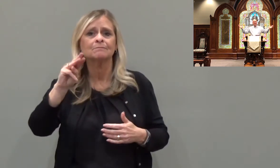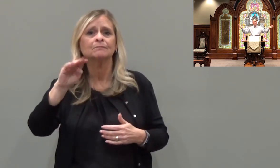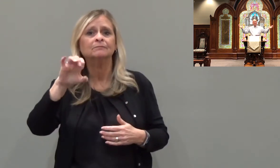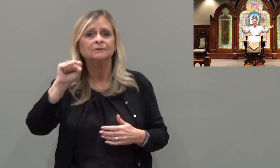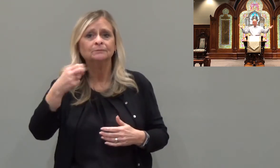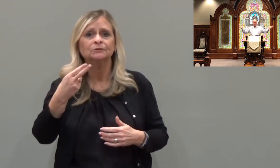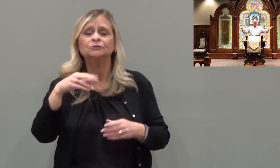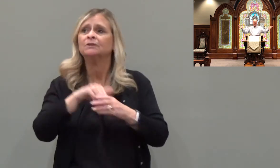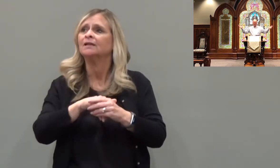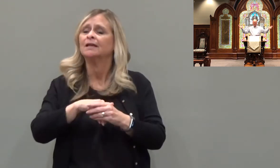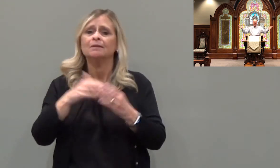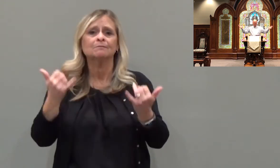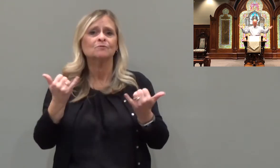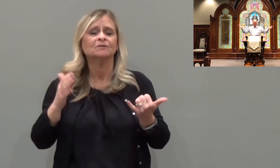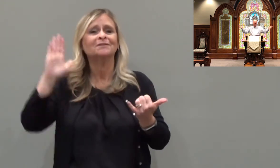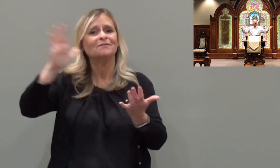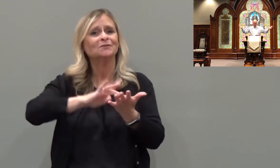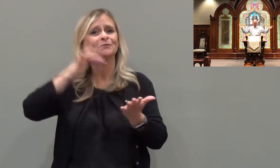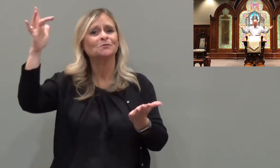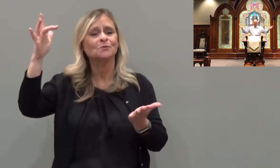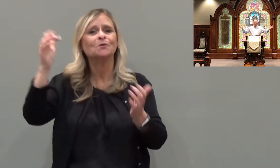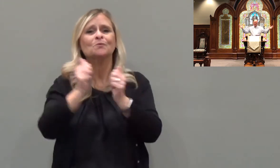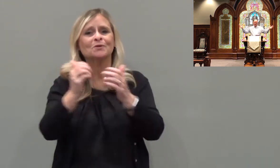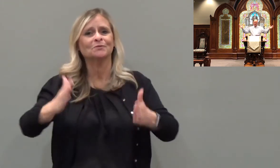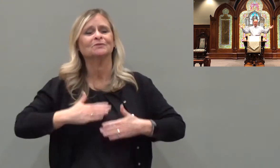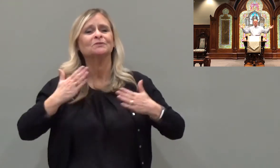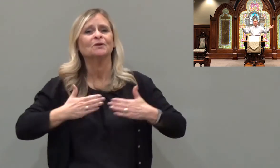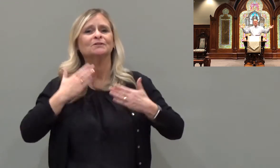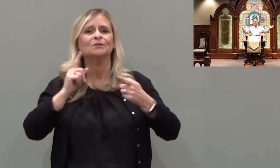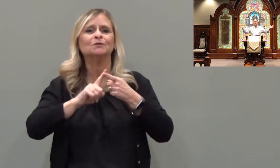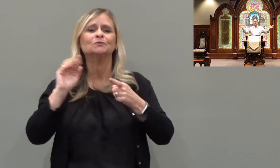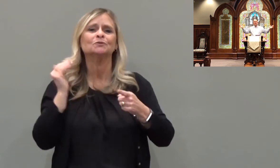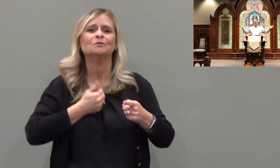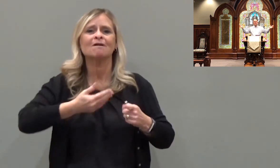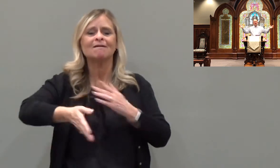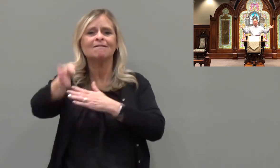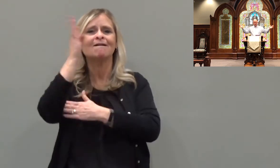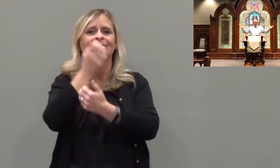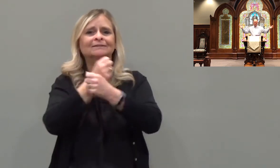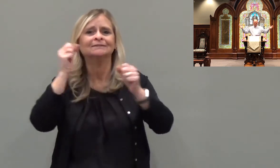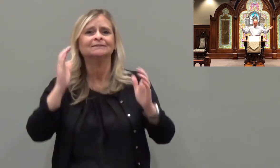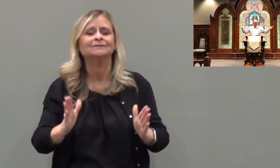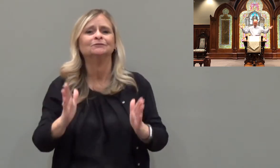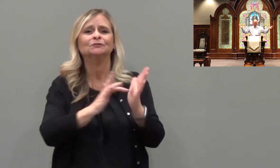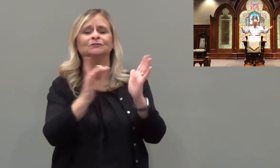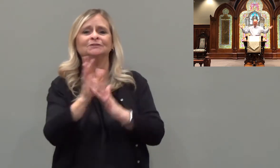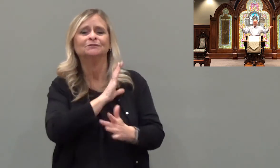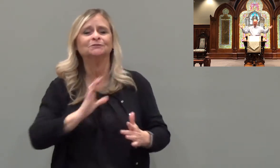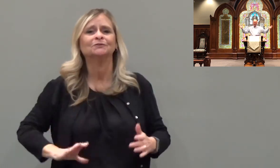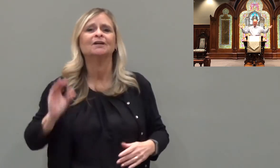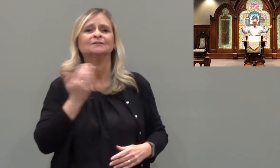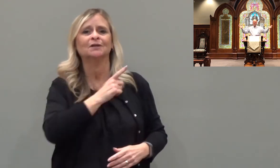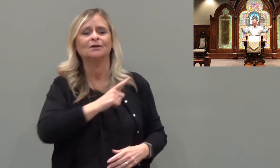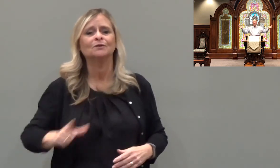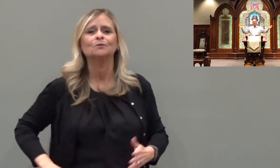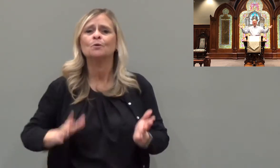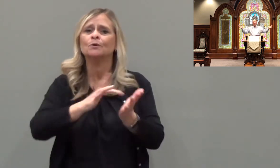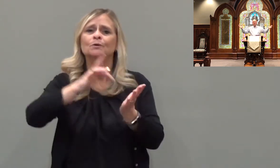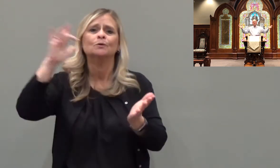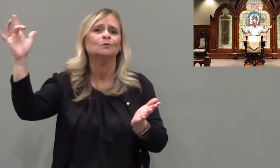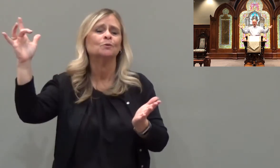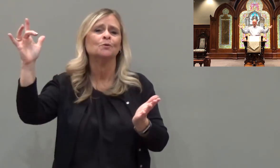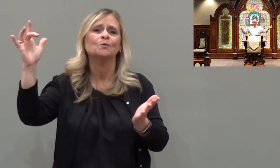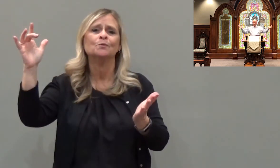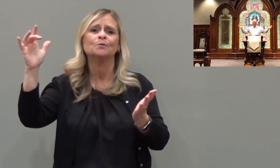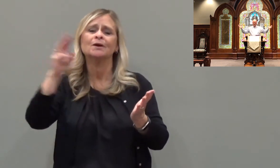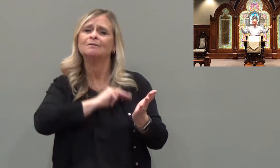glory with rejoicing, to the only God our Savior, through Jesus Christ our Lord, be glory, majesty,